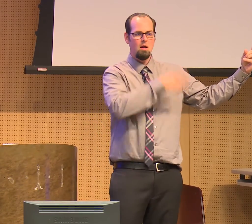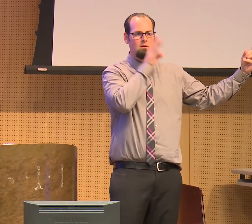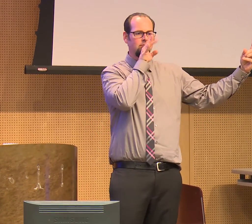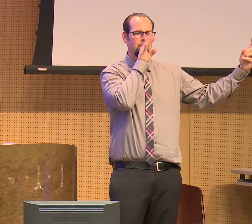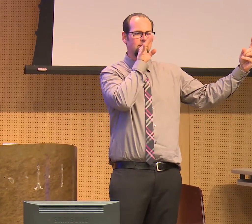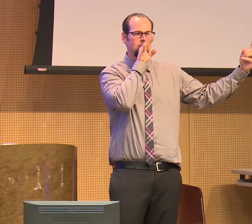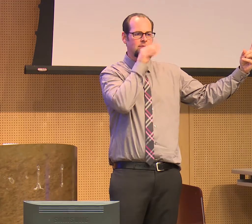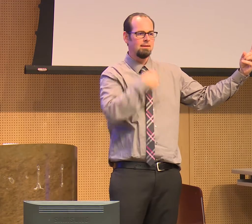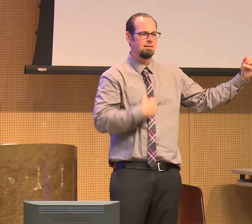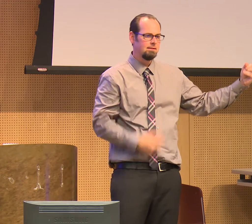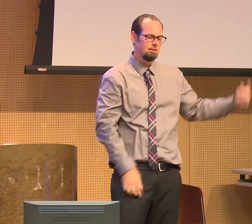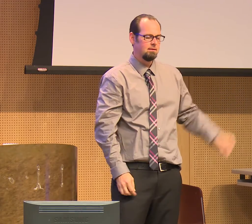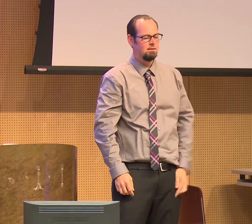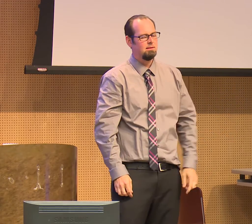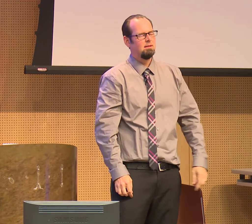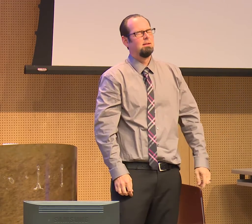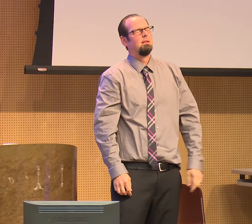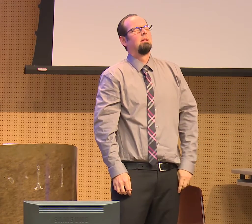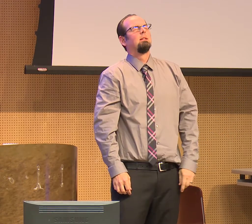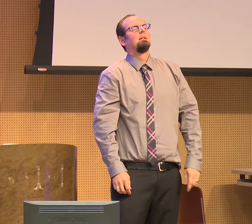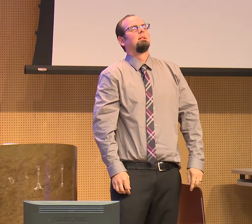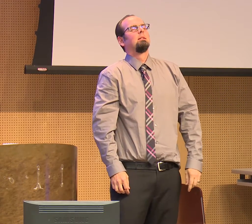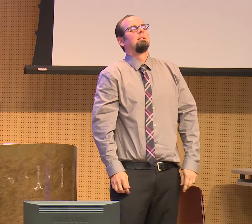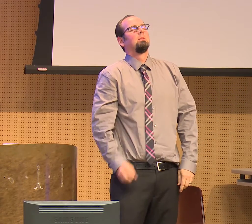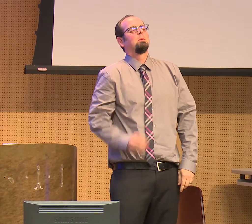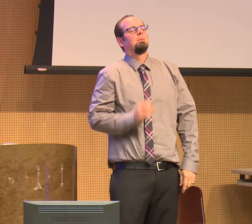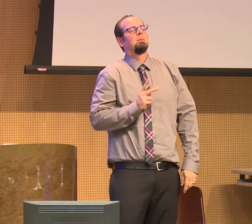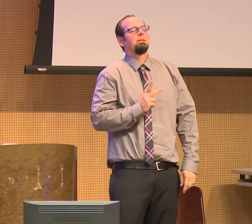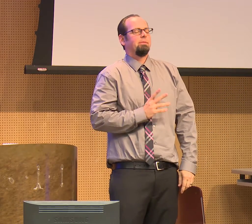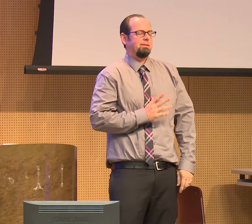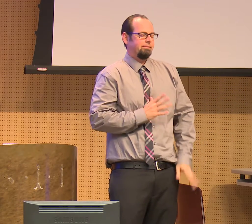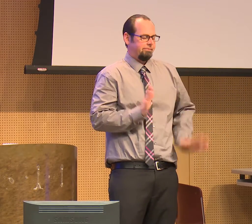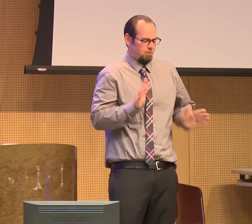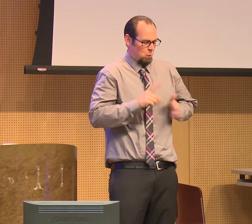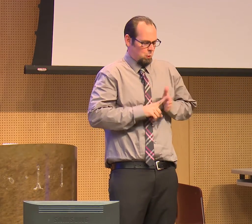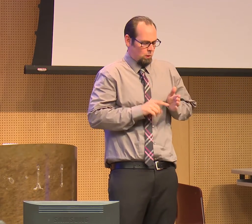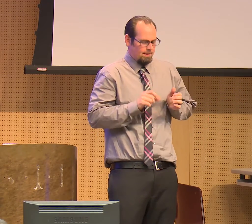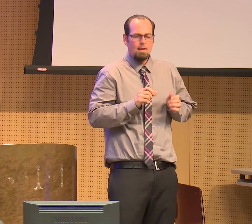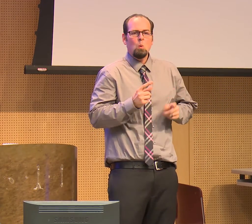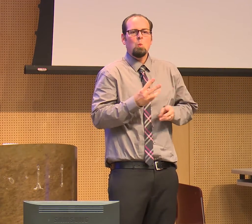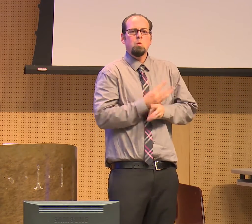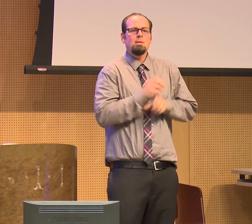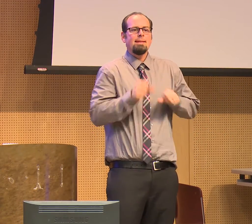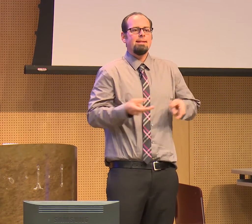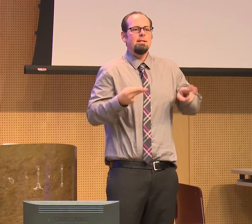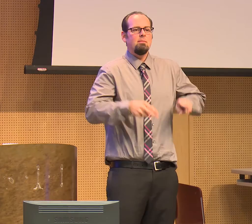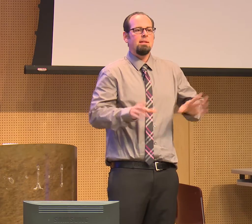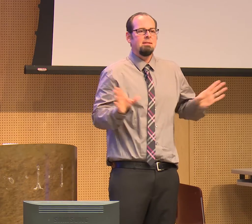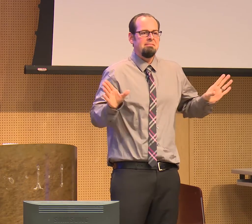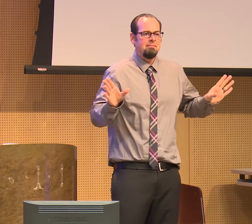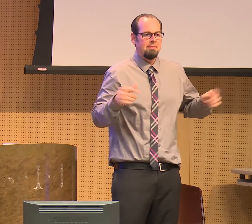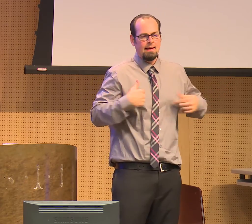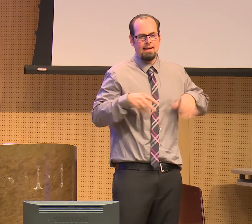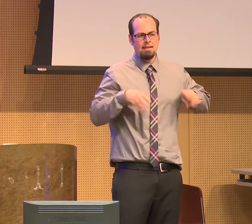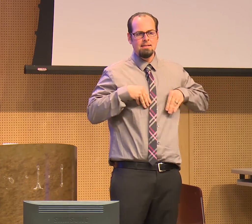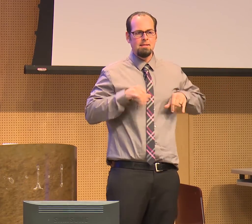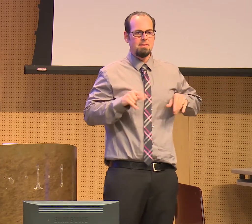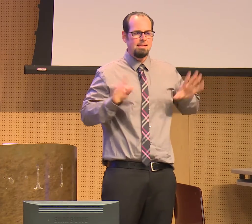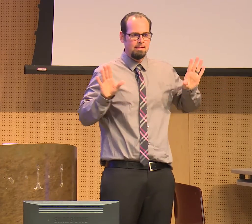and he was talking, and I thought to myself, okay, what's the worst that could happen? Just